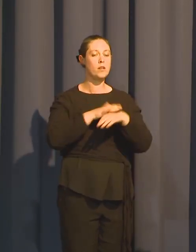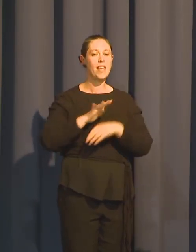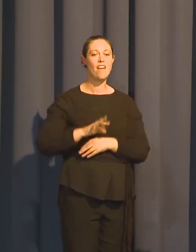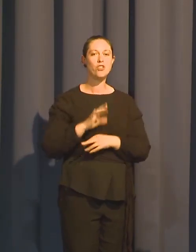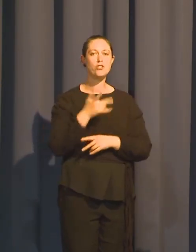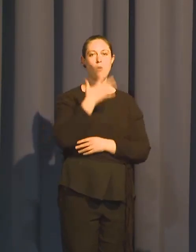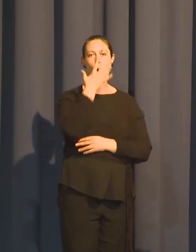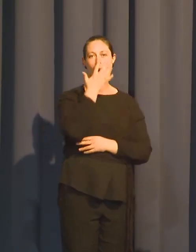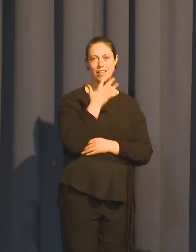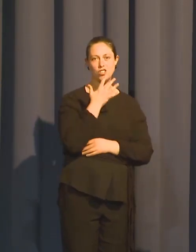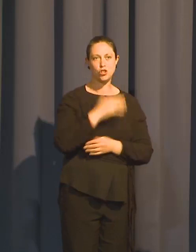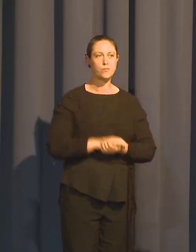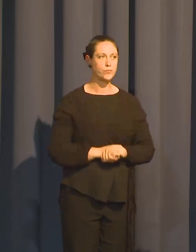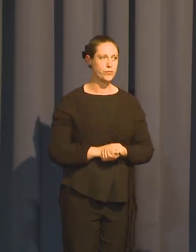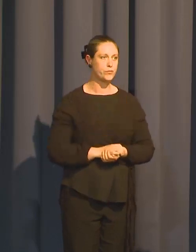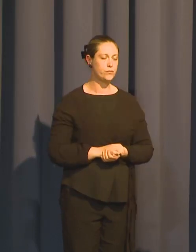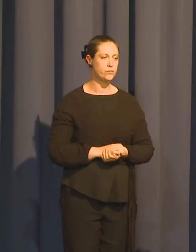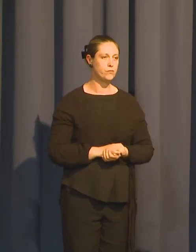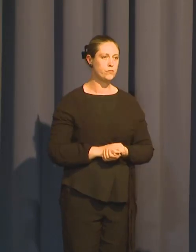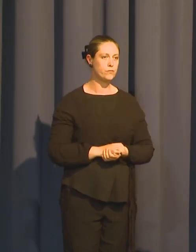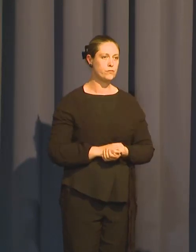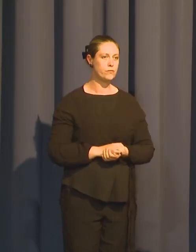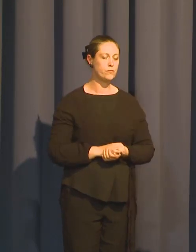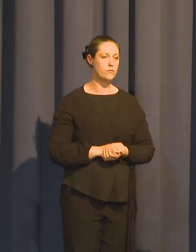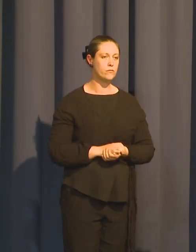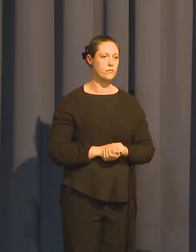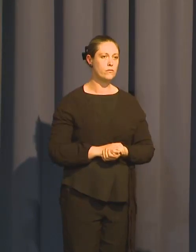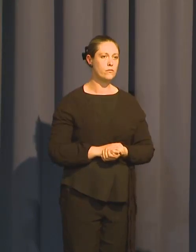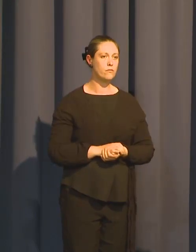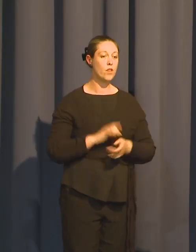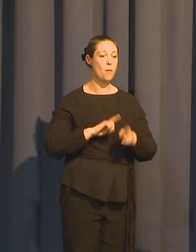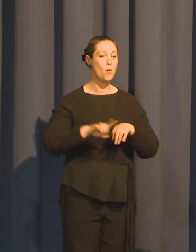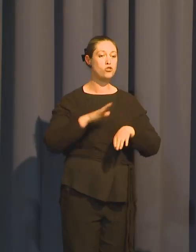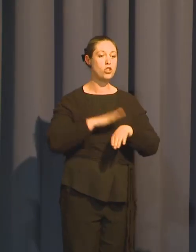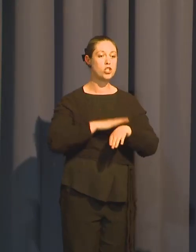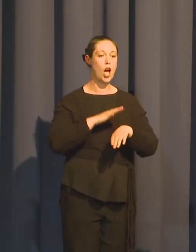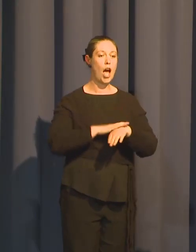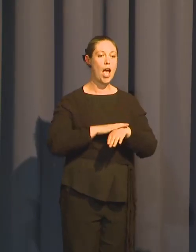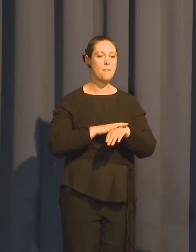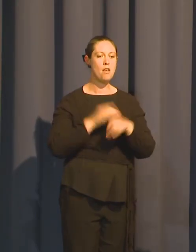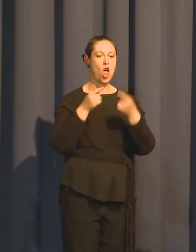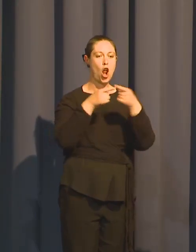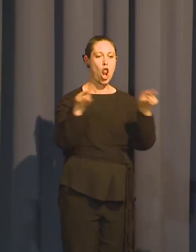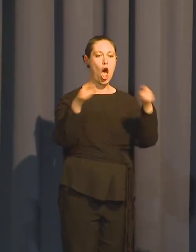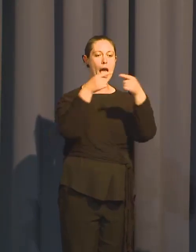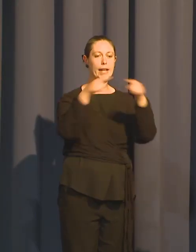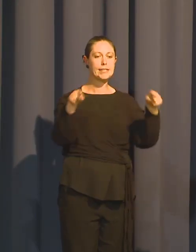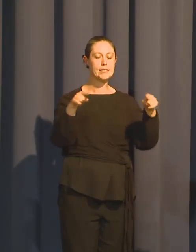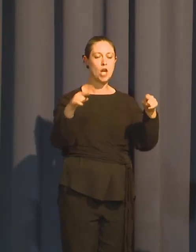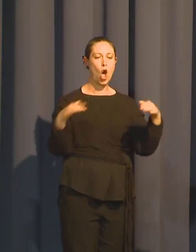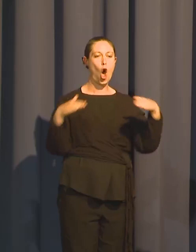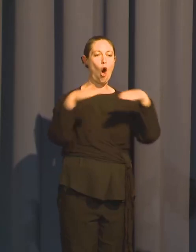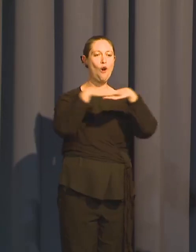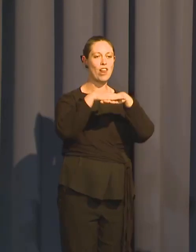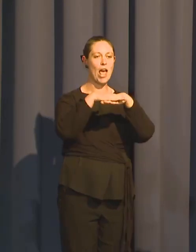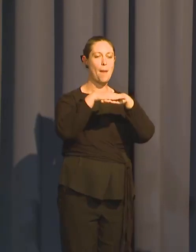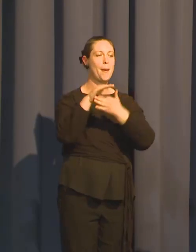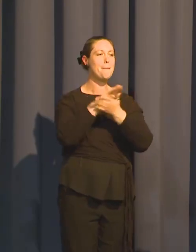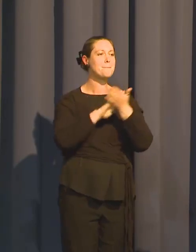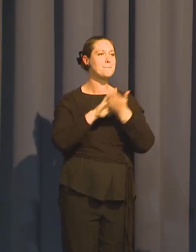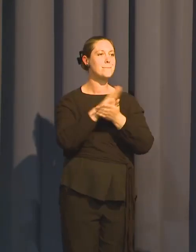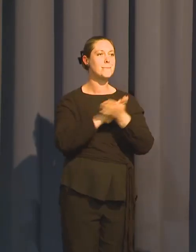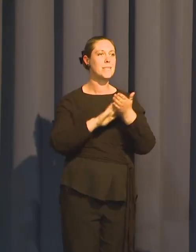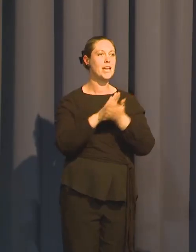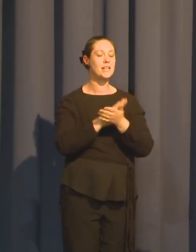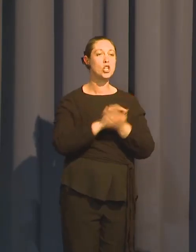that most of the time, those solid lines fall on top of each other, meaning that there's no difference between what